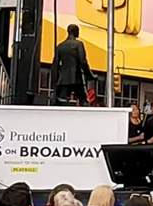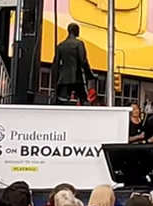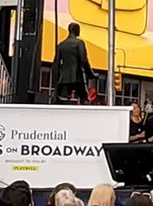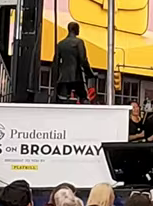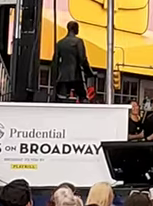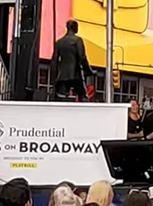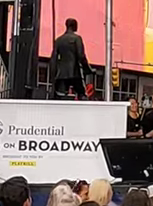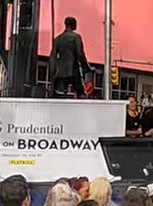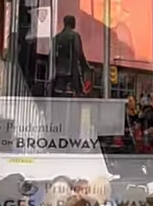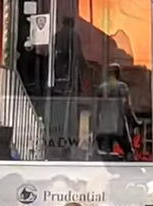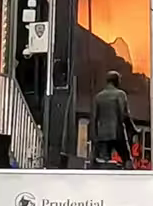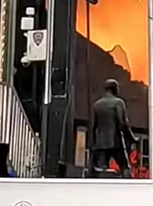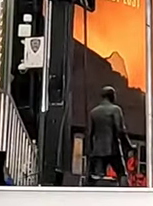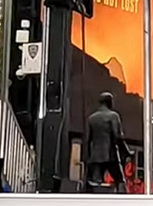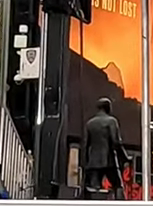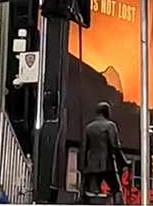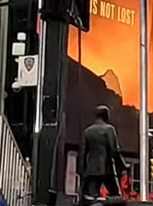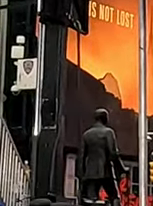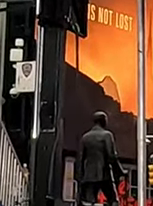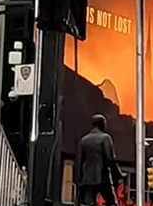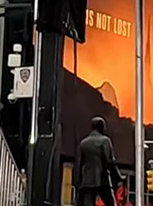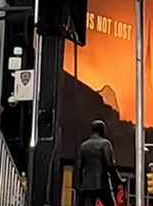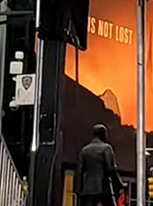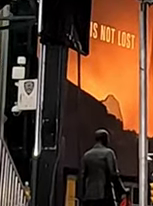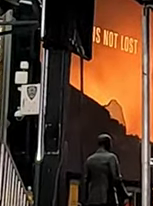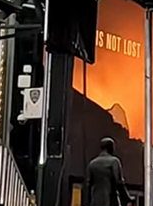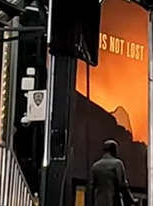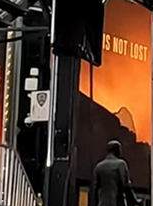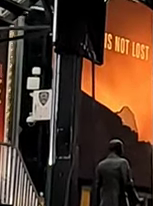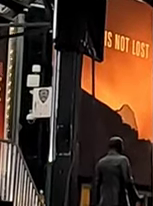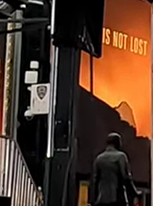same. Okay. About the same. James Sampleiner. Woo!